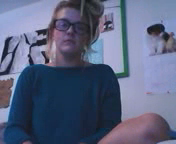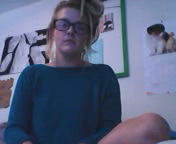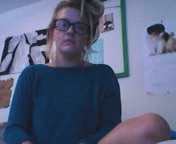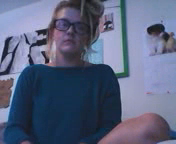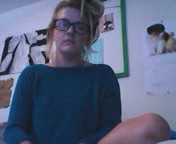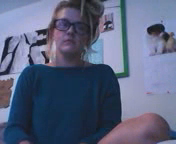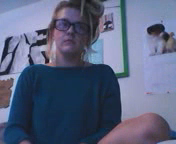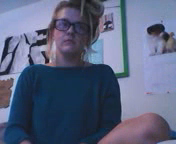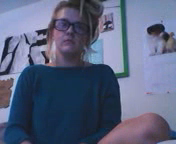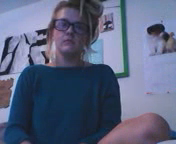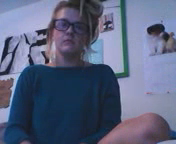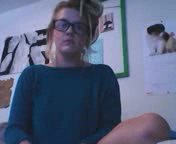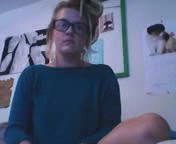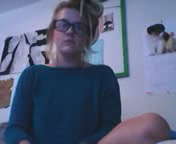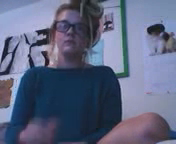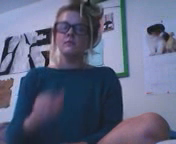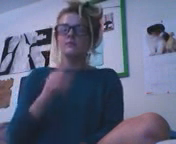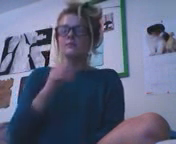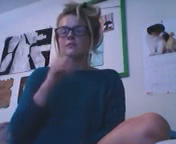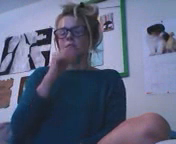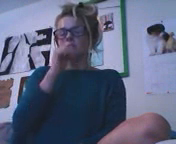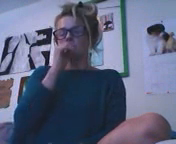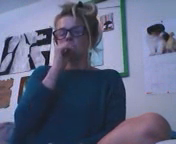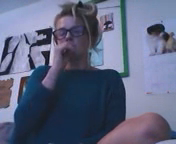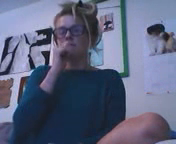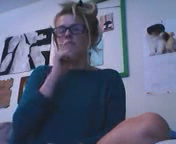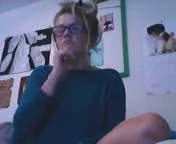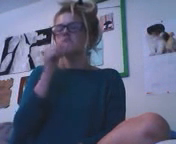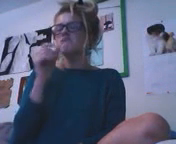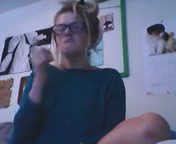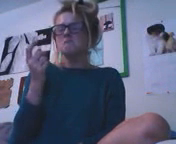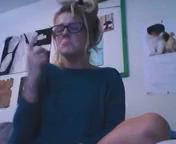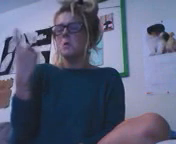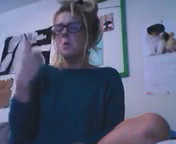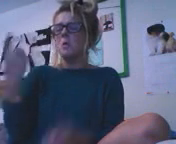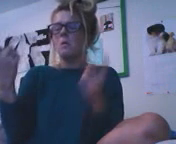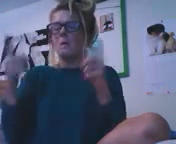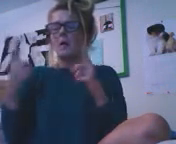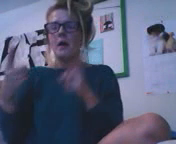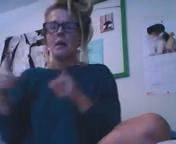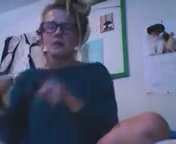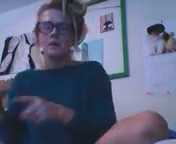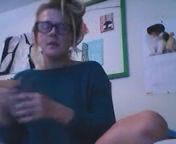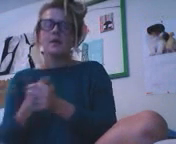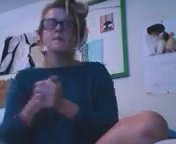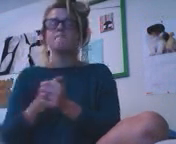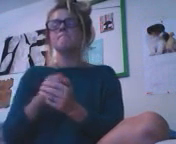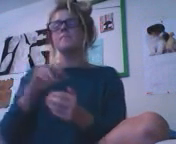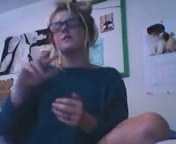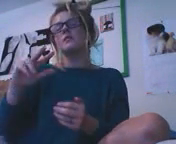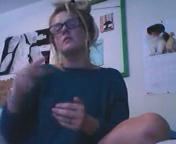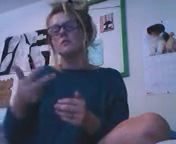This isn't always the case. Sometimes you need to go balance that third type of atom, but sometimes you'll be fortunate enough that it will just work